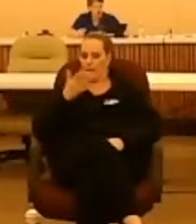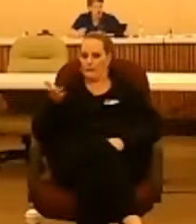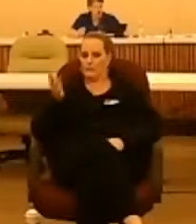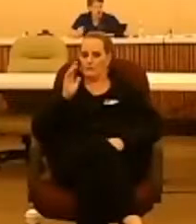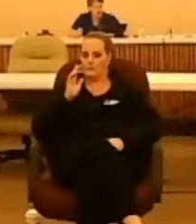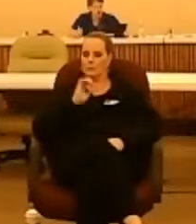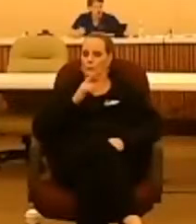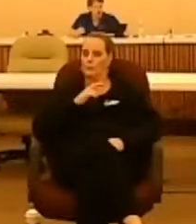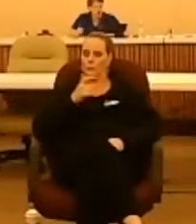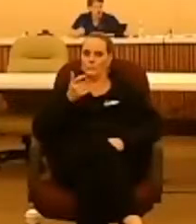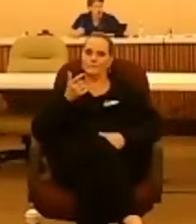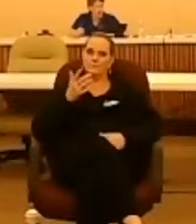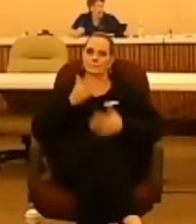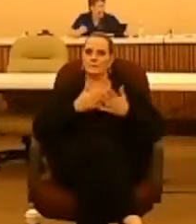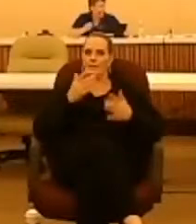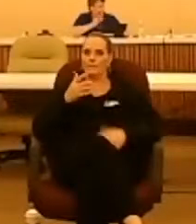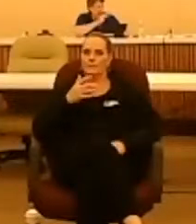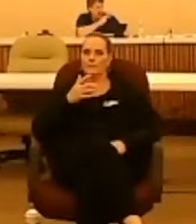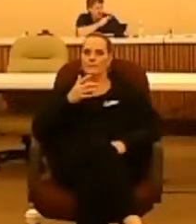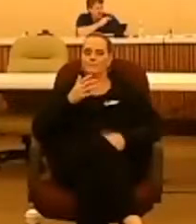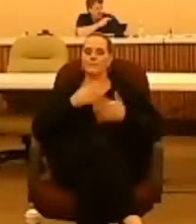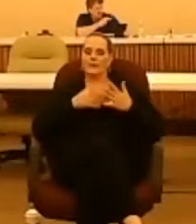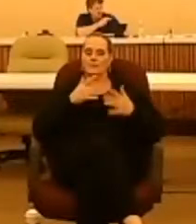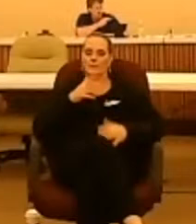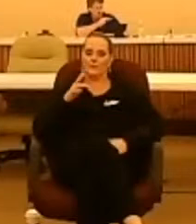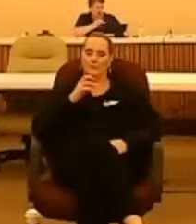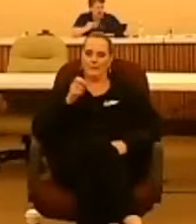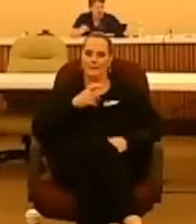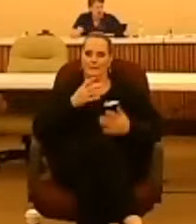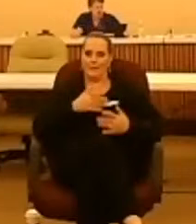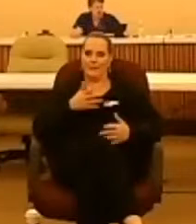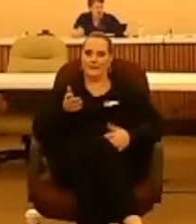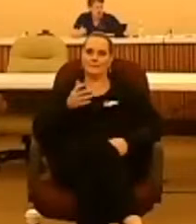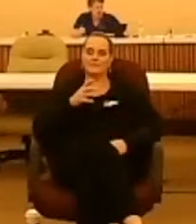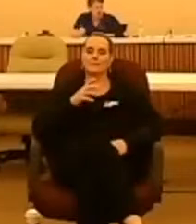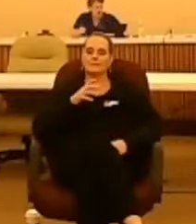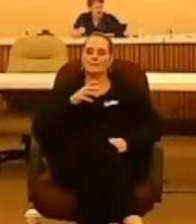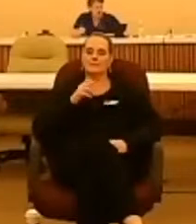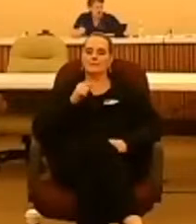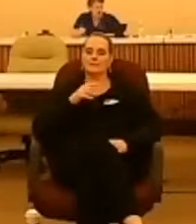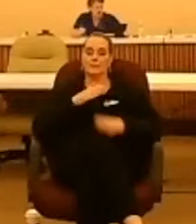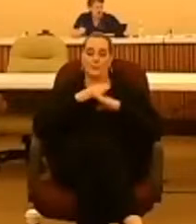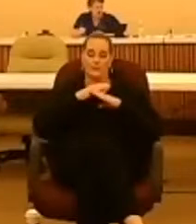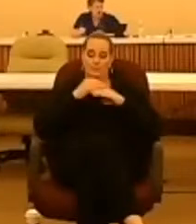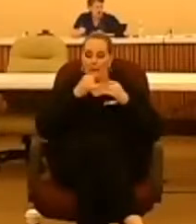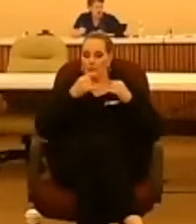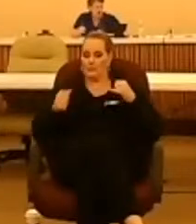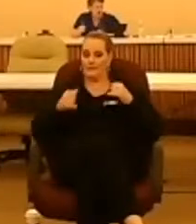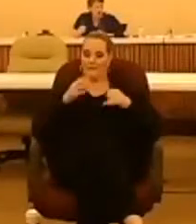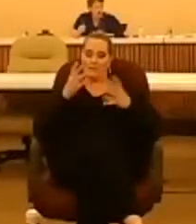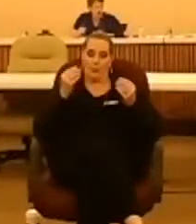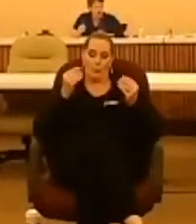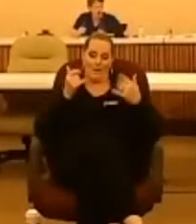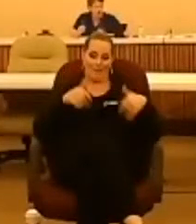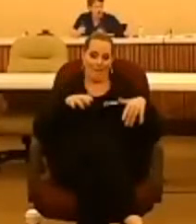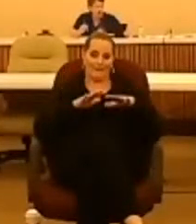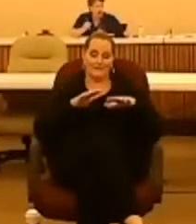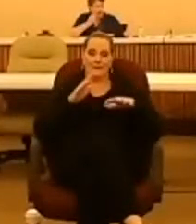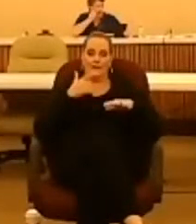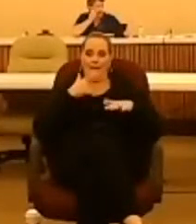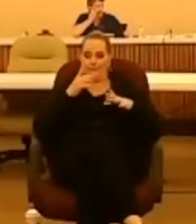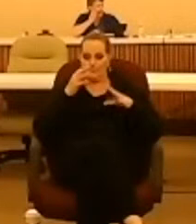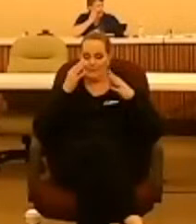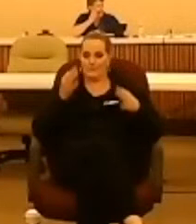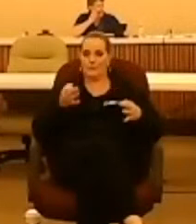we weren't clear, some of the, going back to the thing you saw, Mike, some of those boundaries of the wetlands have to be